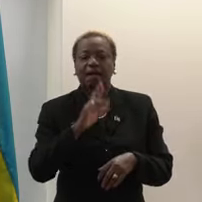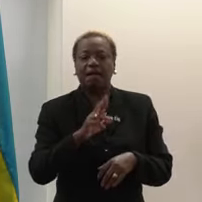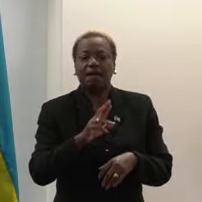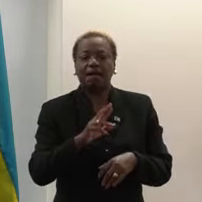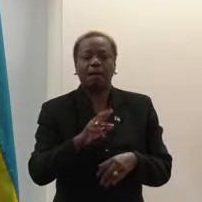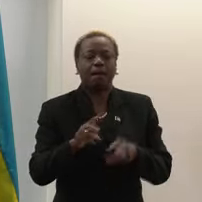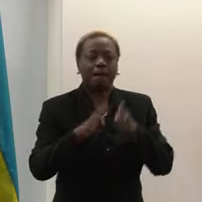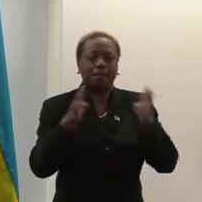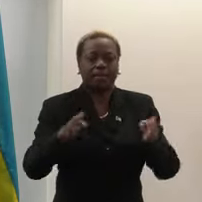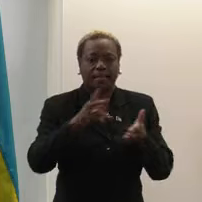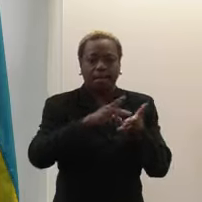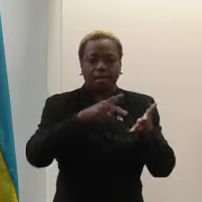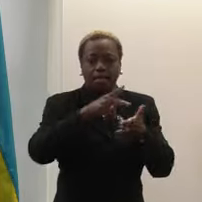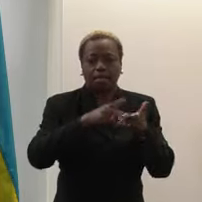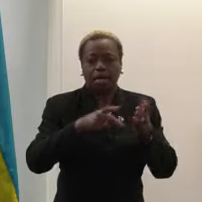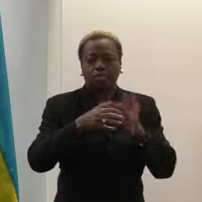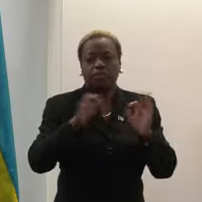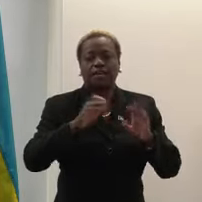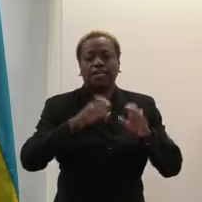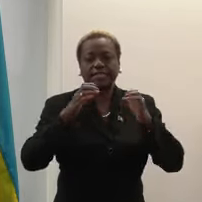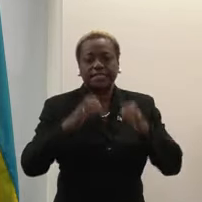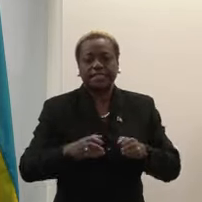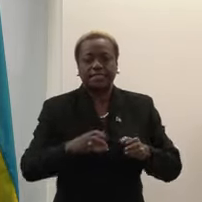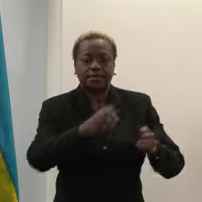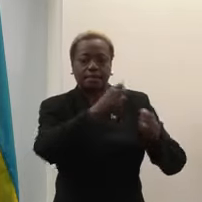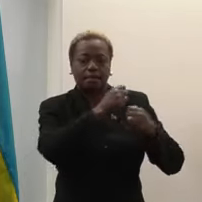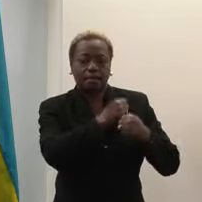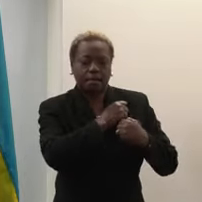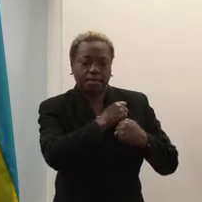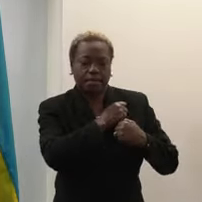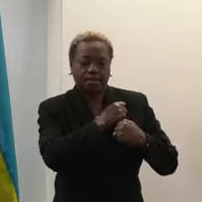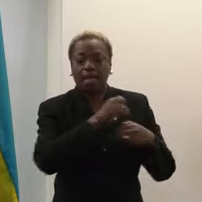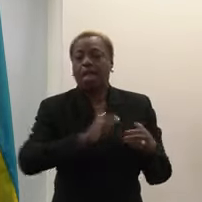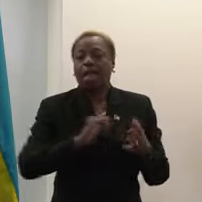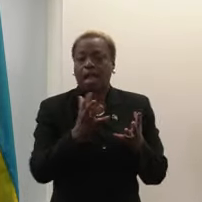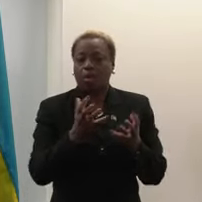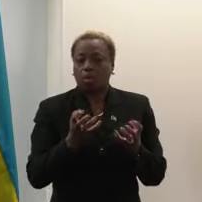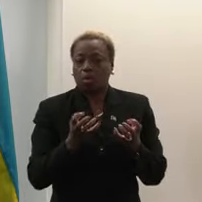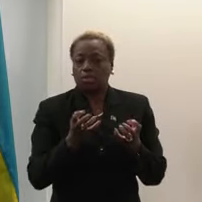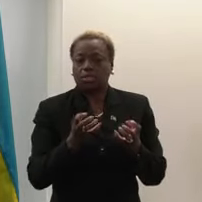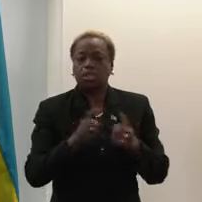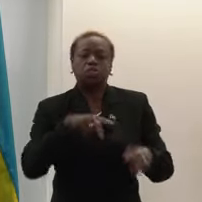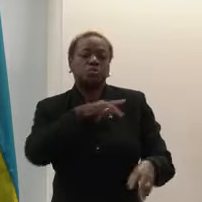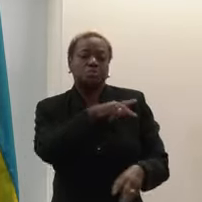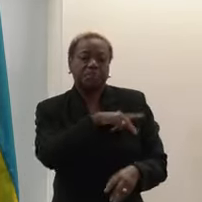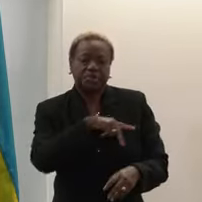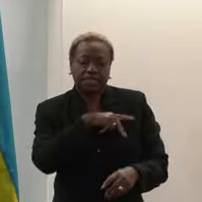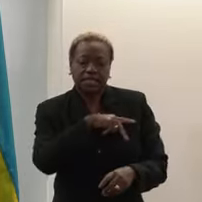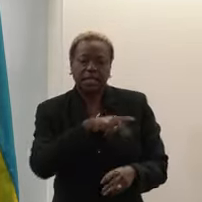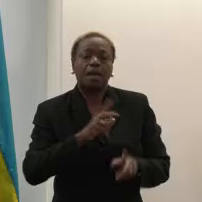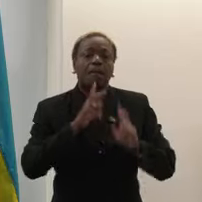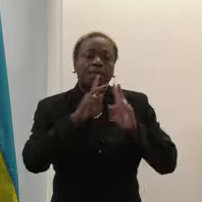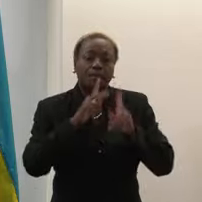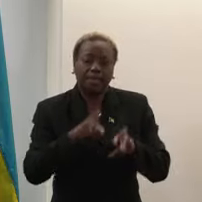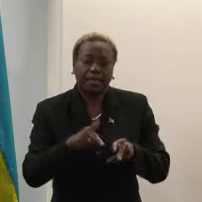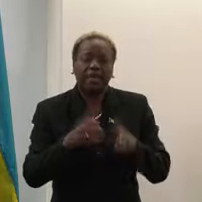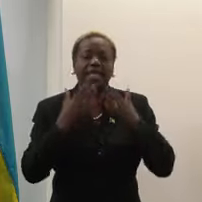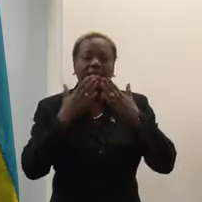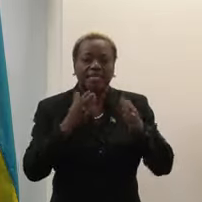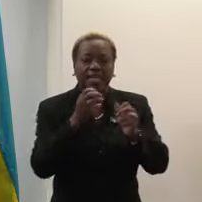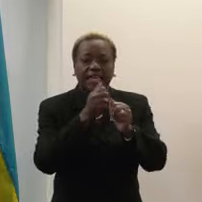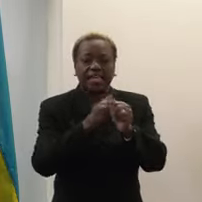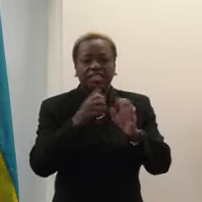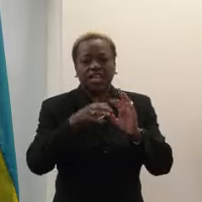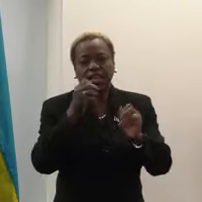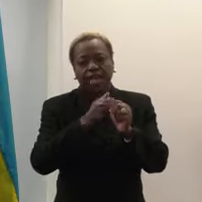major part of our citizen army. I want to personally, publicly thank each